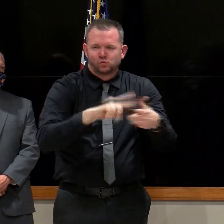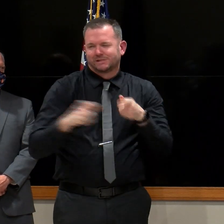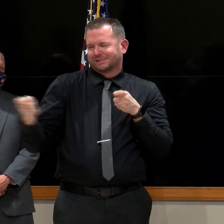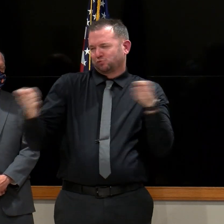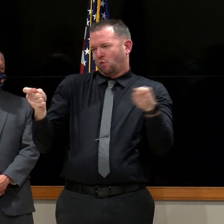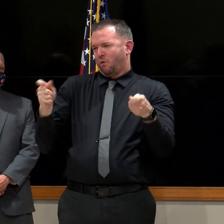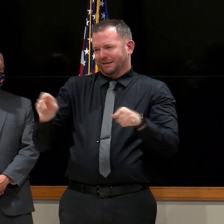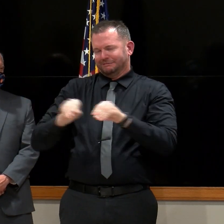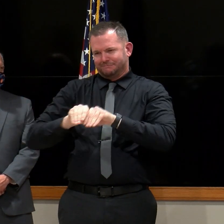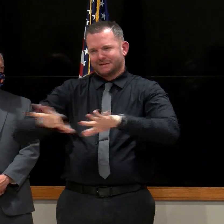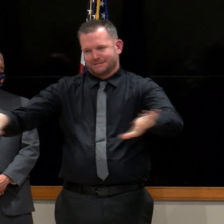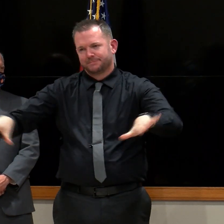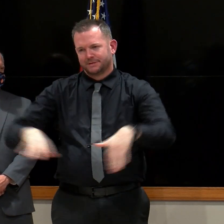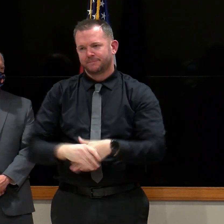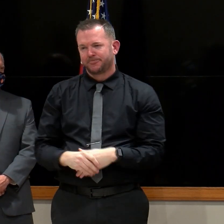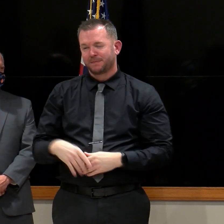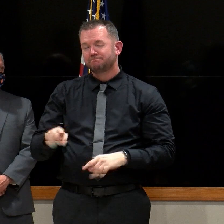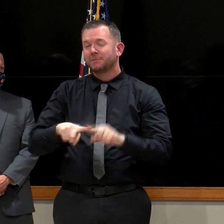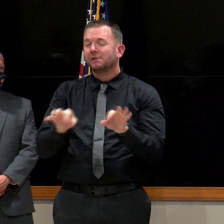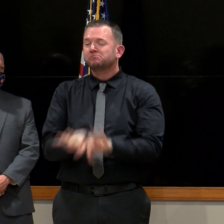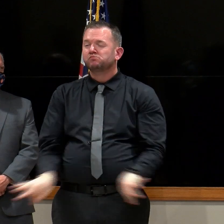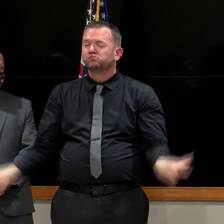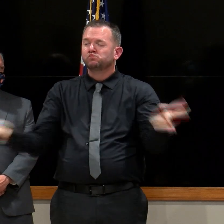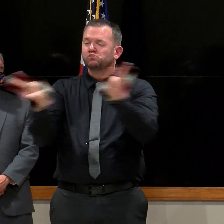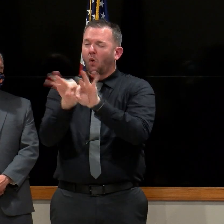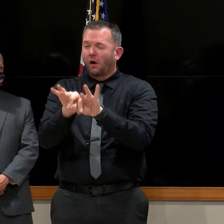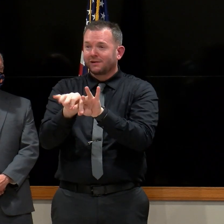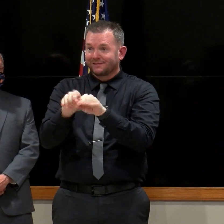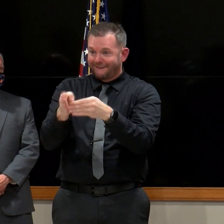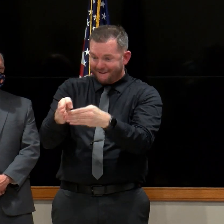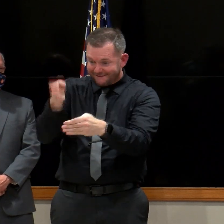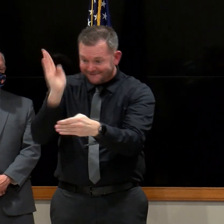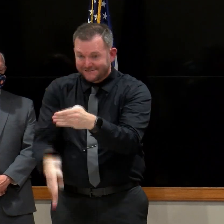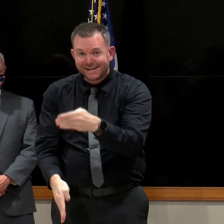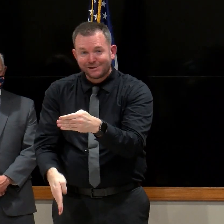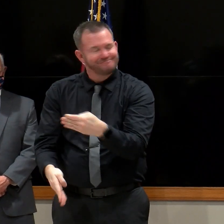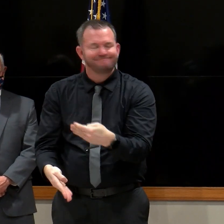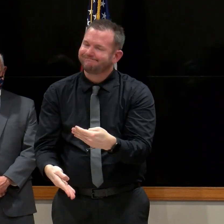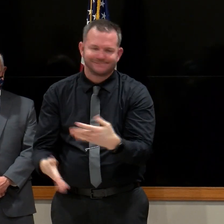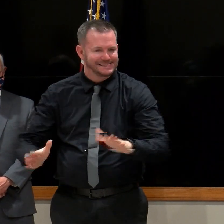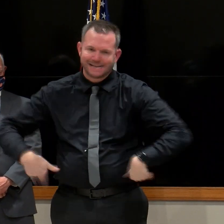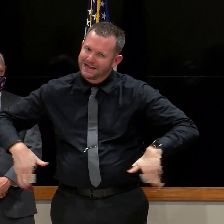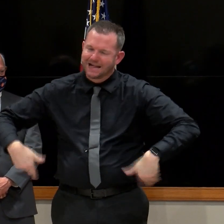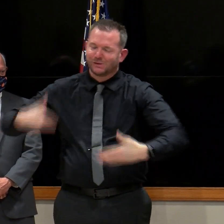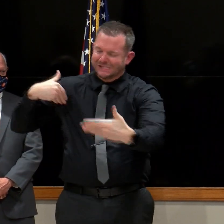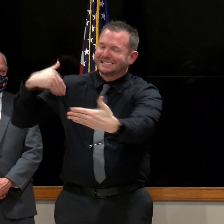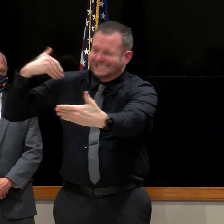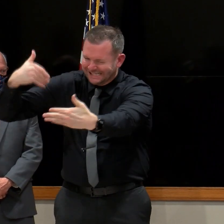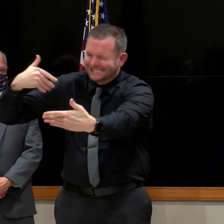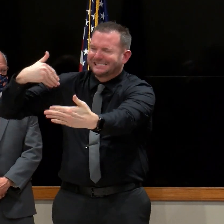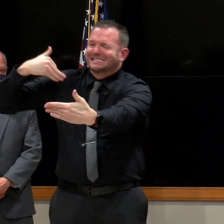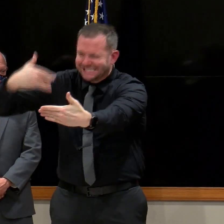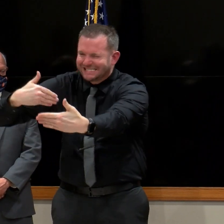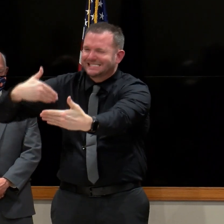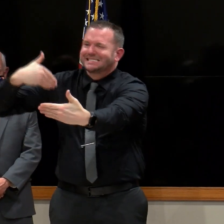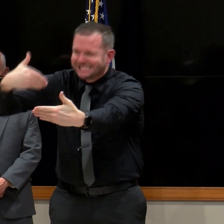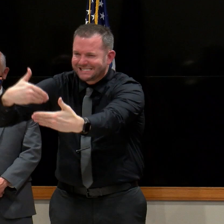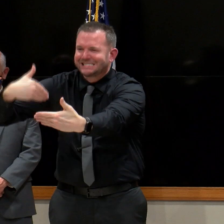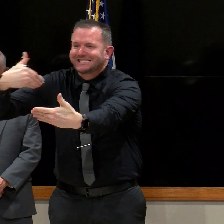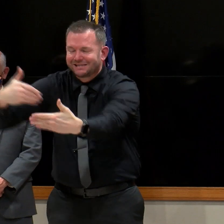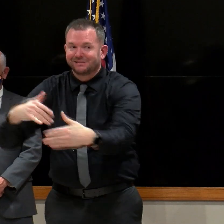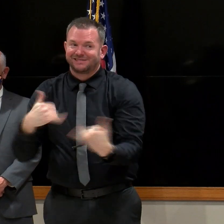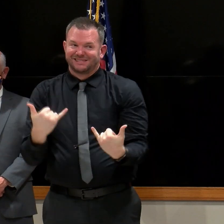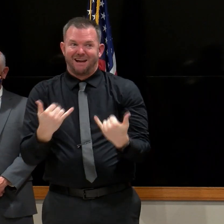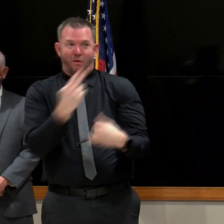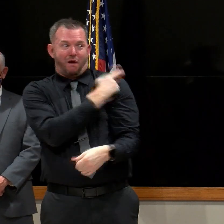it's not the end of this COVID fight. We continue to see increases in cases and hospitalizations and unfortunately deaths, just